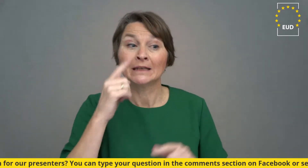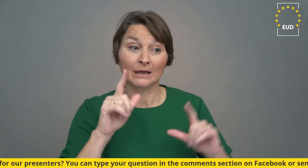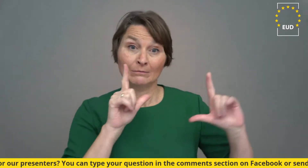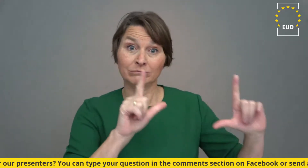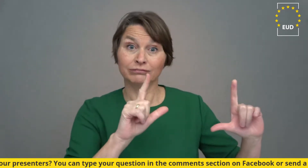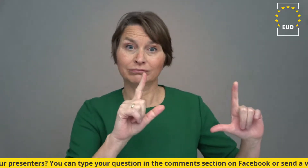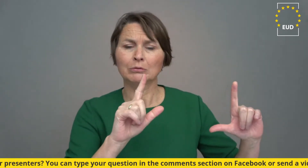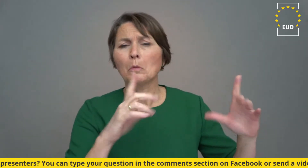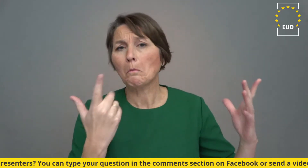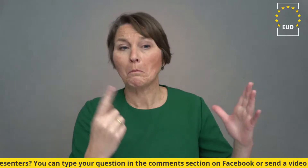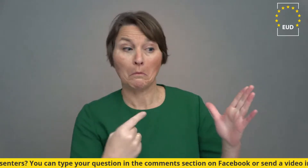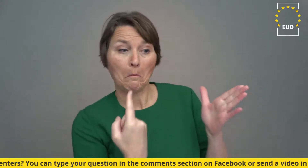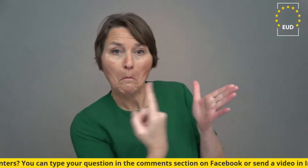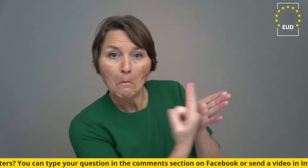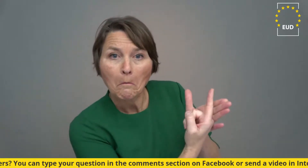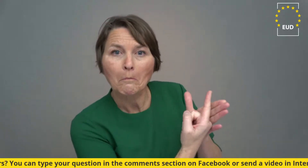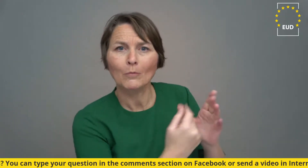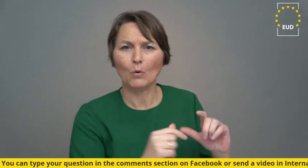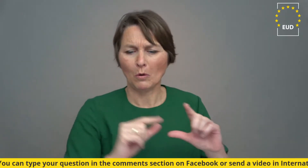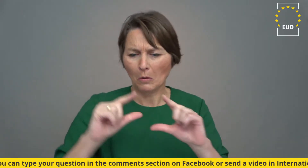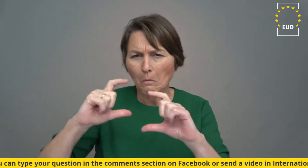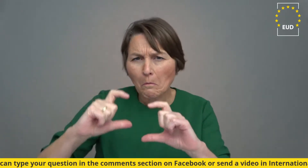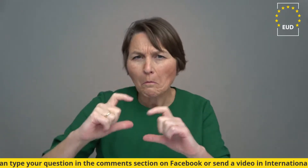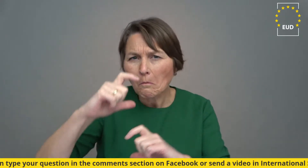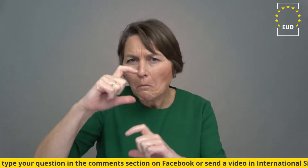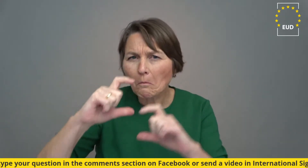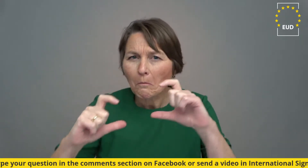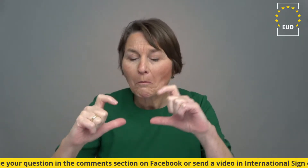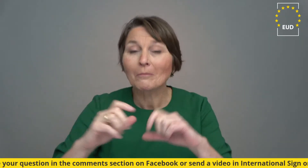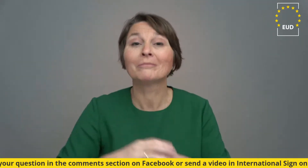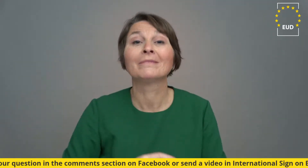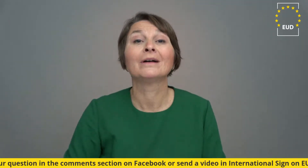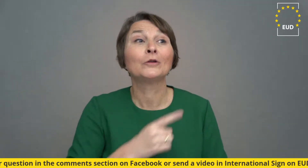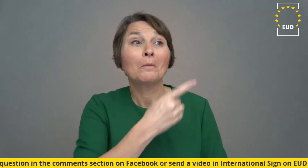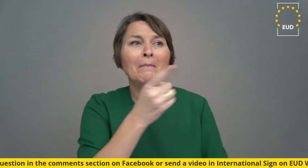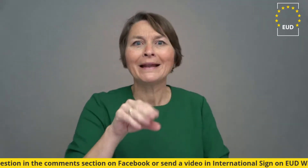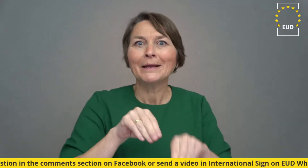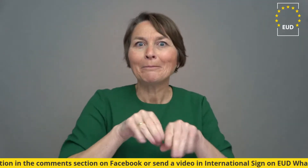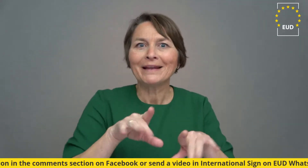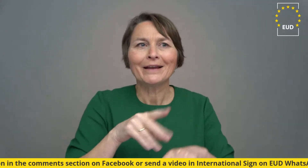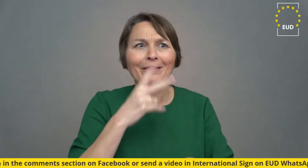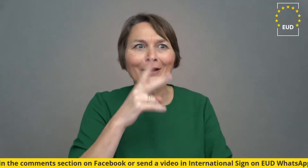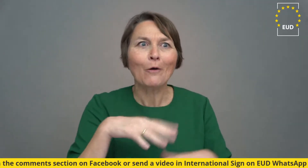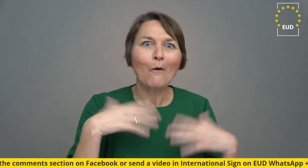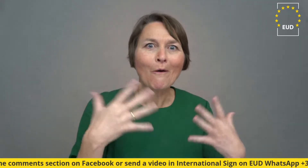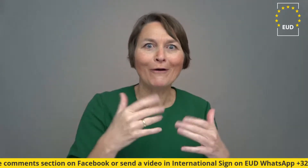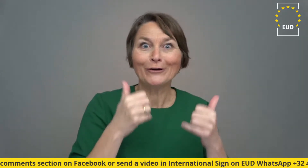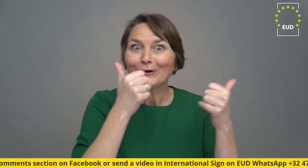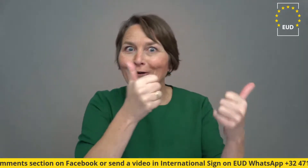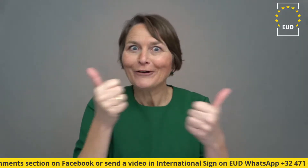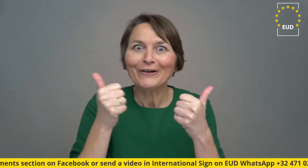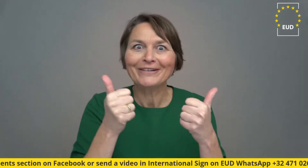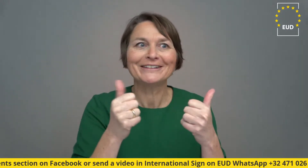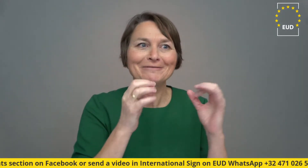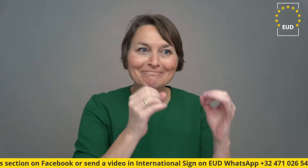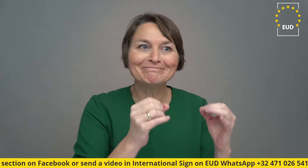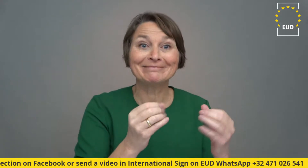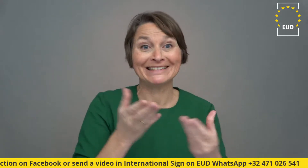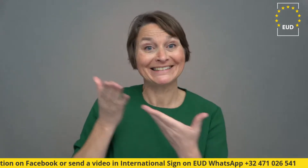When looking at sign language interpretation on television, indeed, we have looked at the case of where the